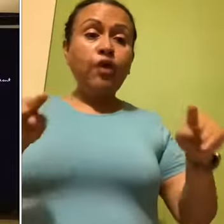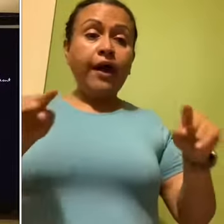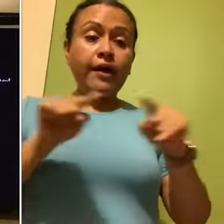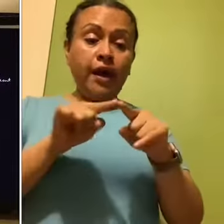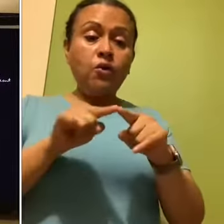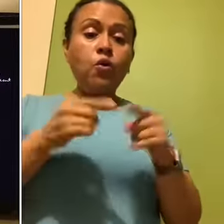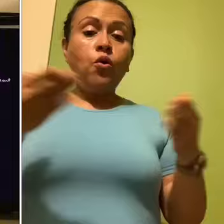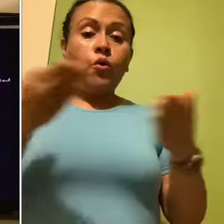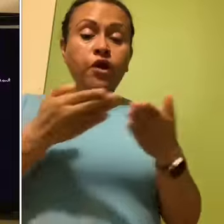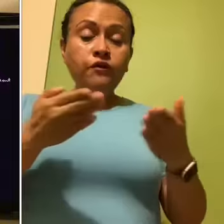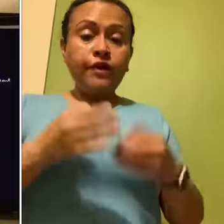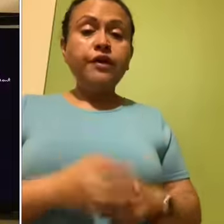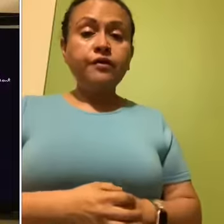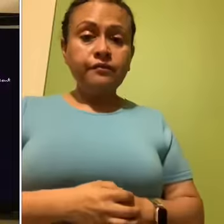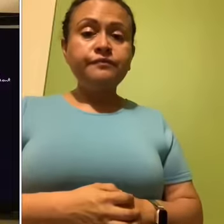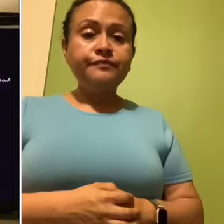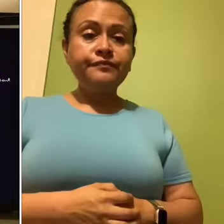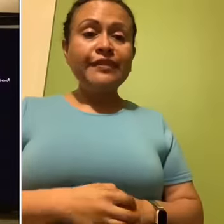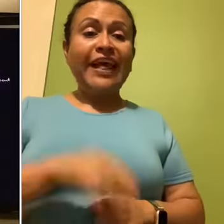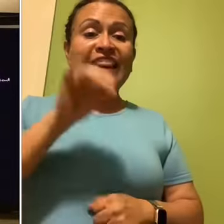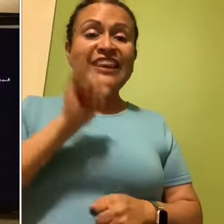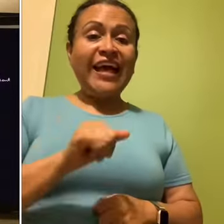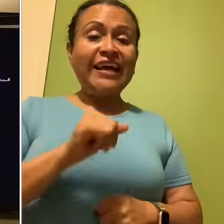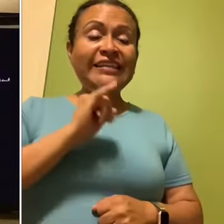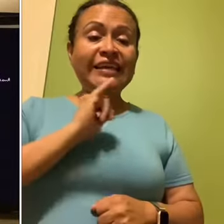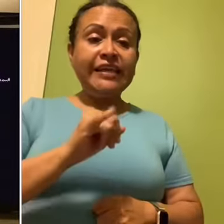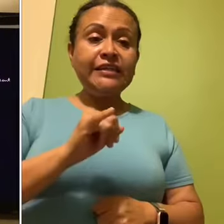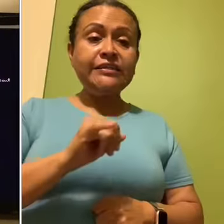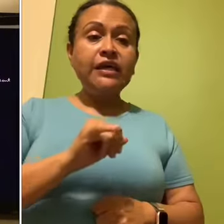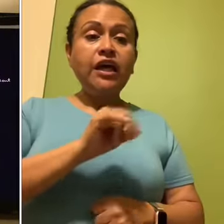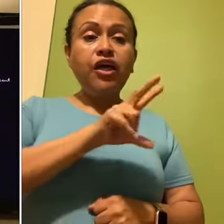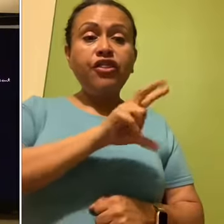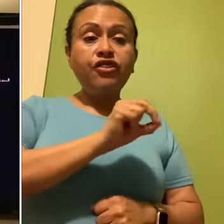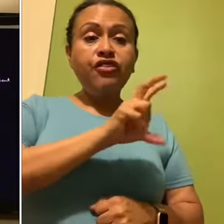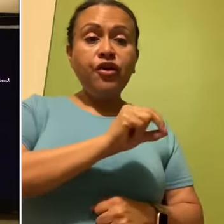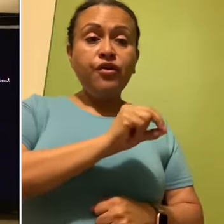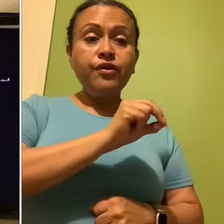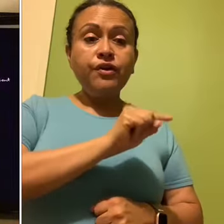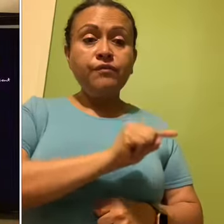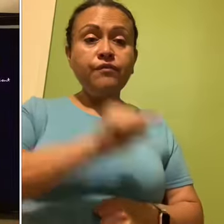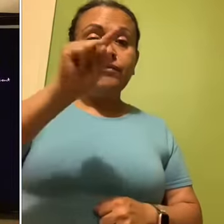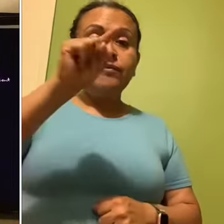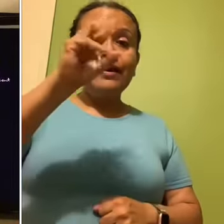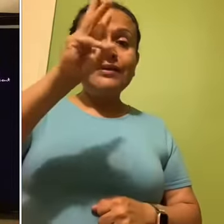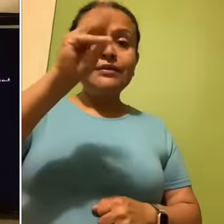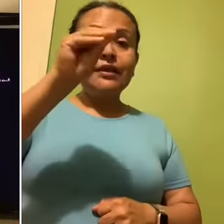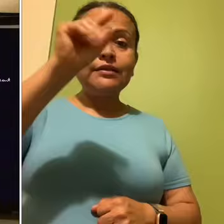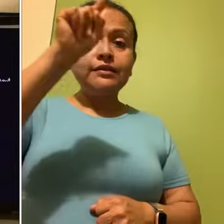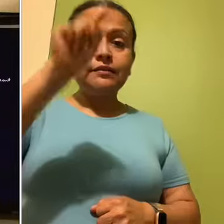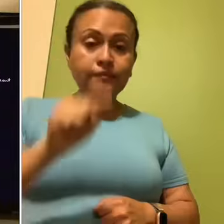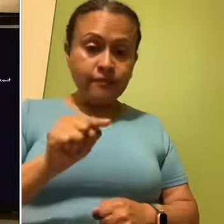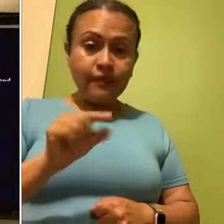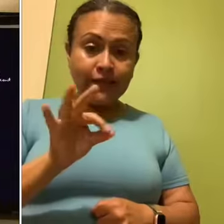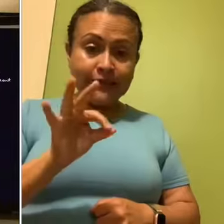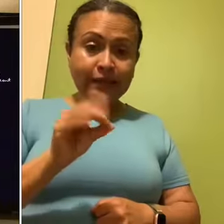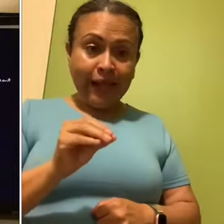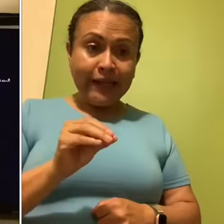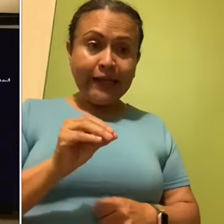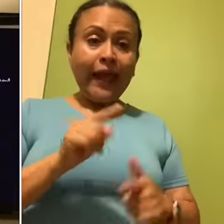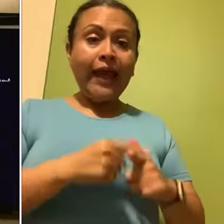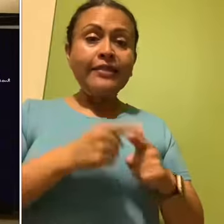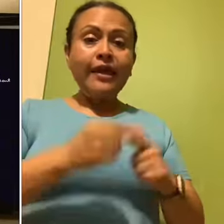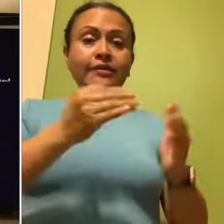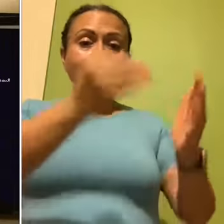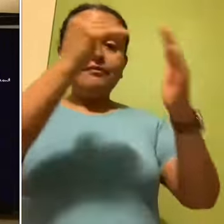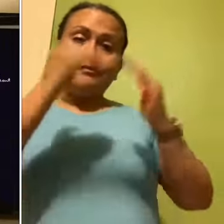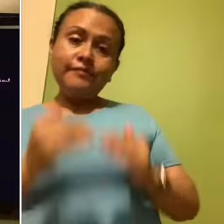I have this triangle right over here, and this is 30, this is 60,